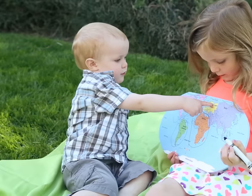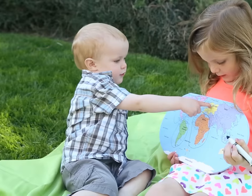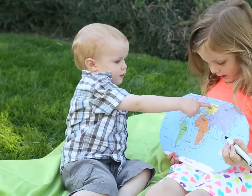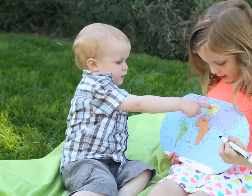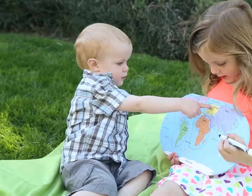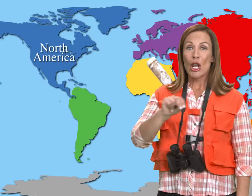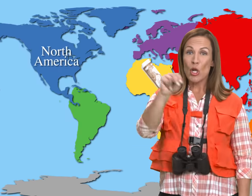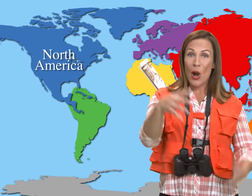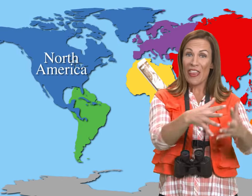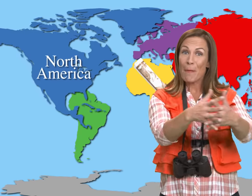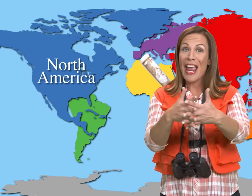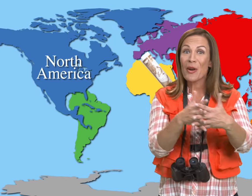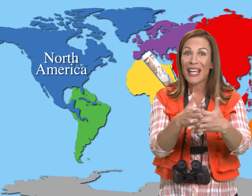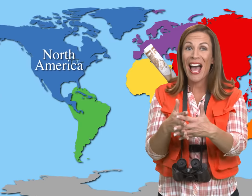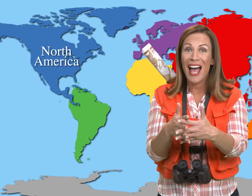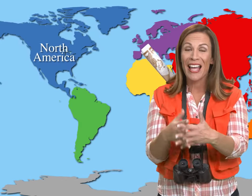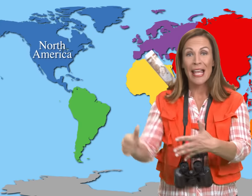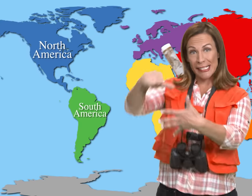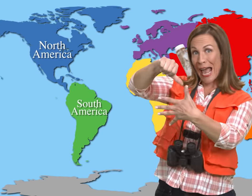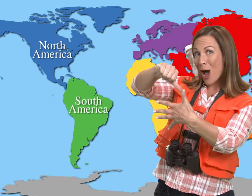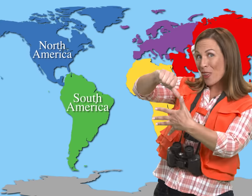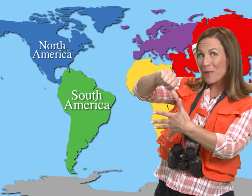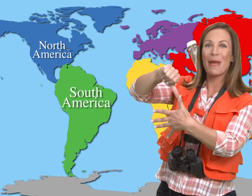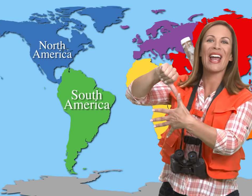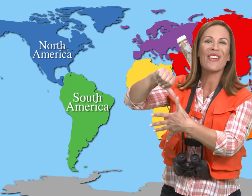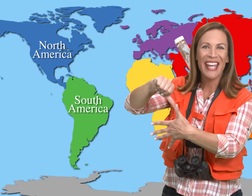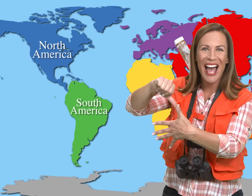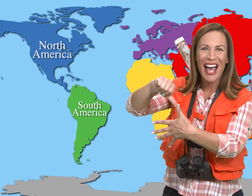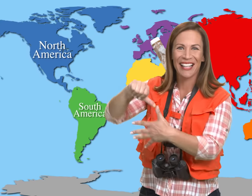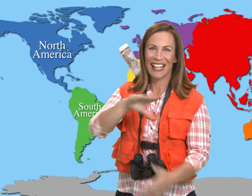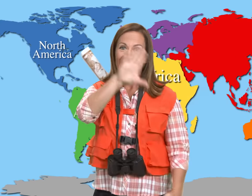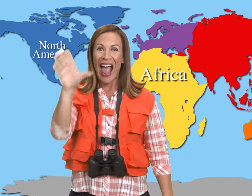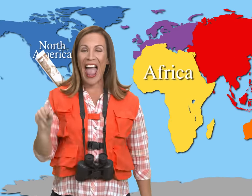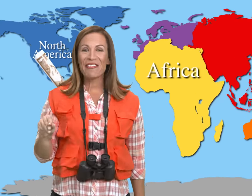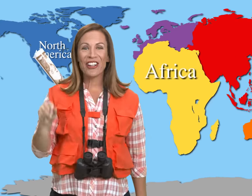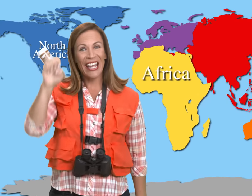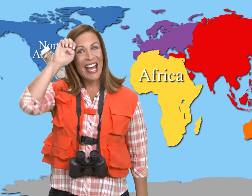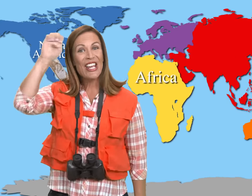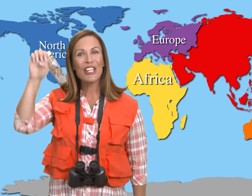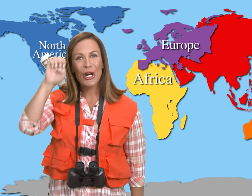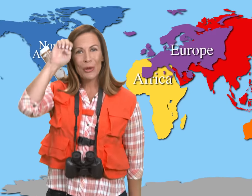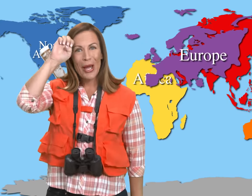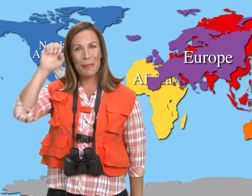North America, South America, Africa, Europe,